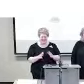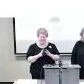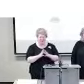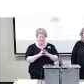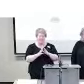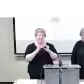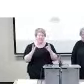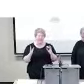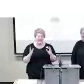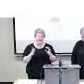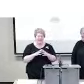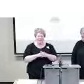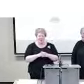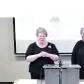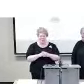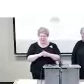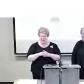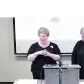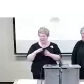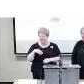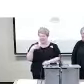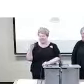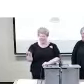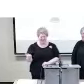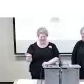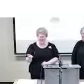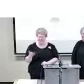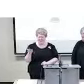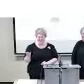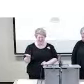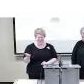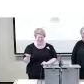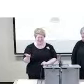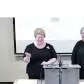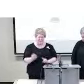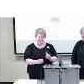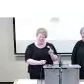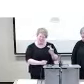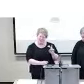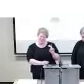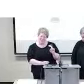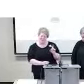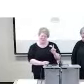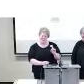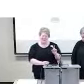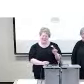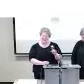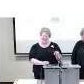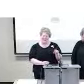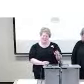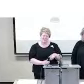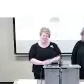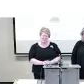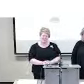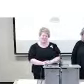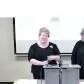have this meal plan where they can go in the cafeteria all they want but they can only go to the fast